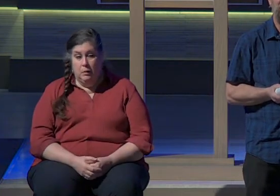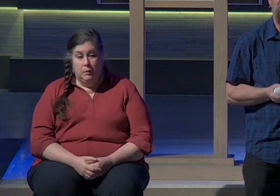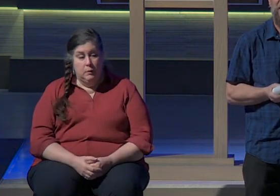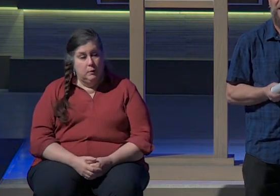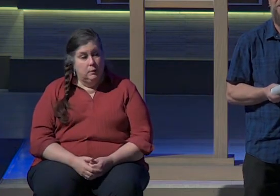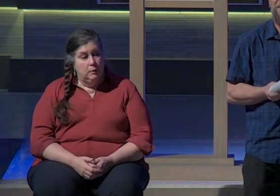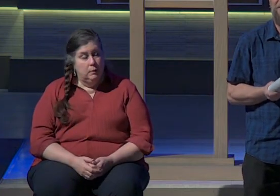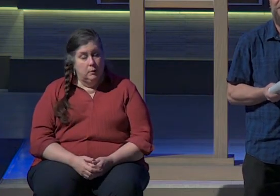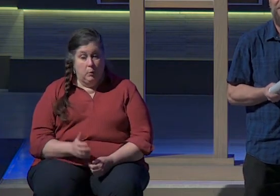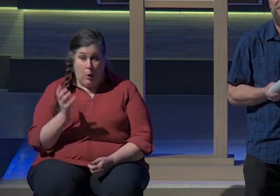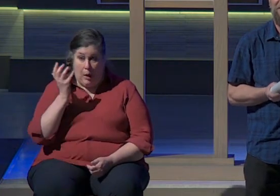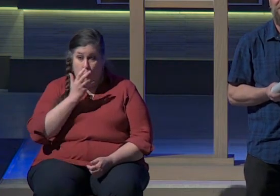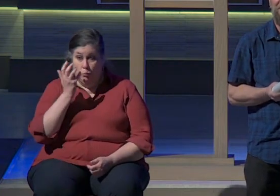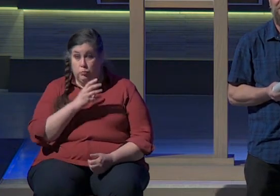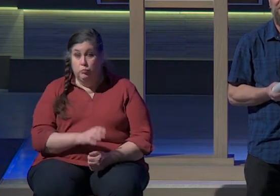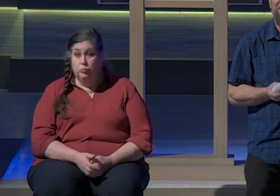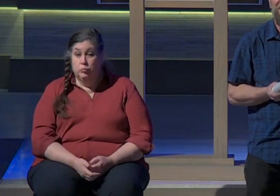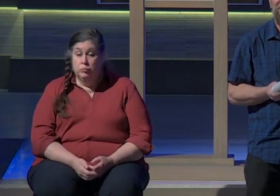Wow.